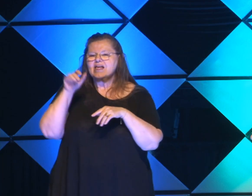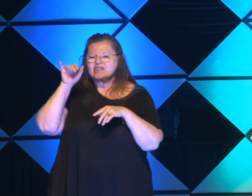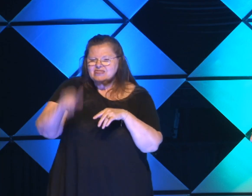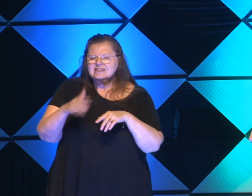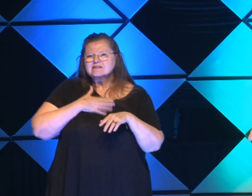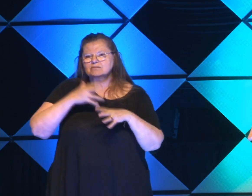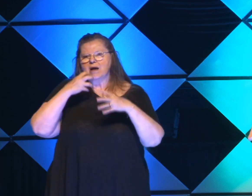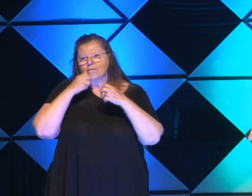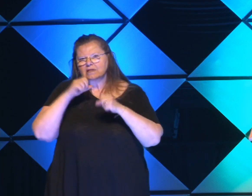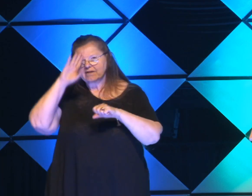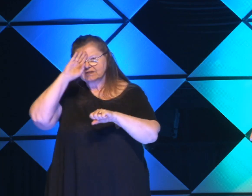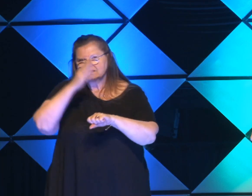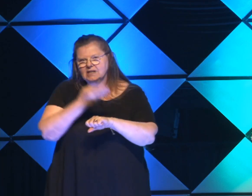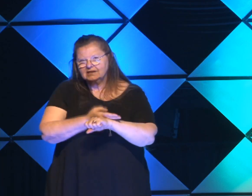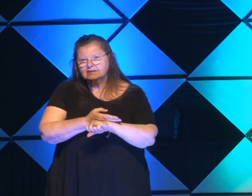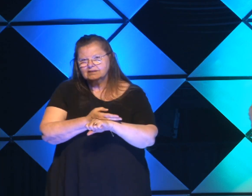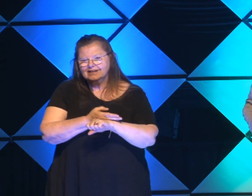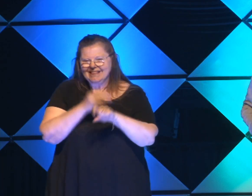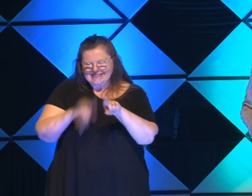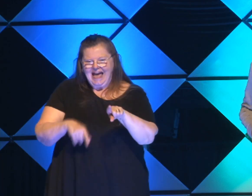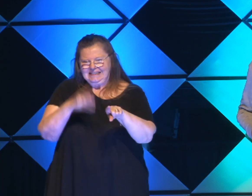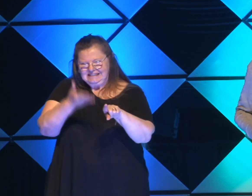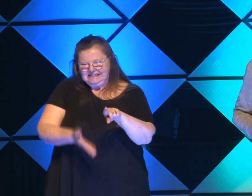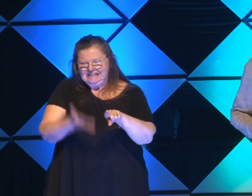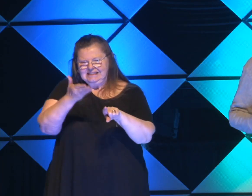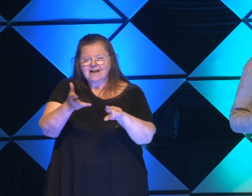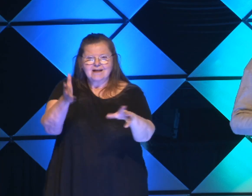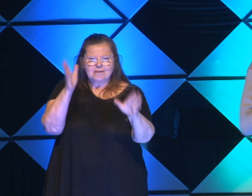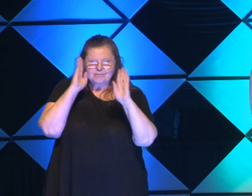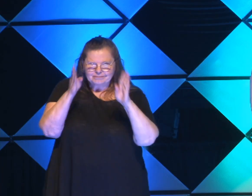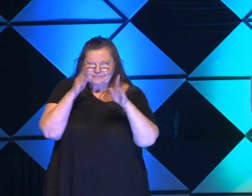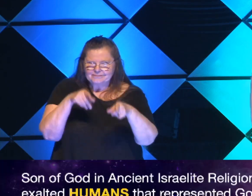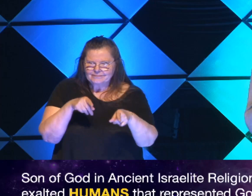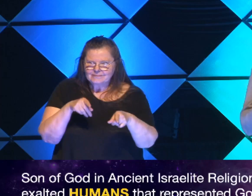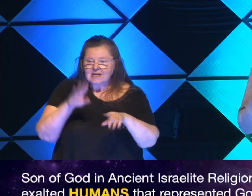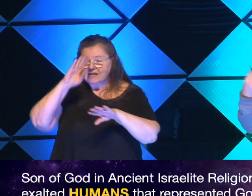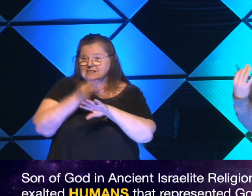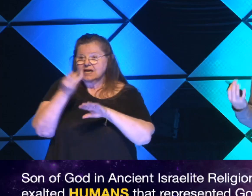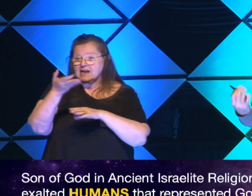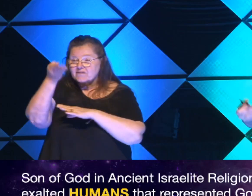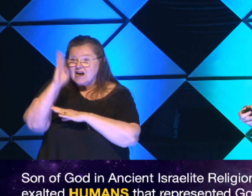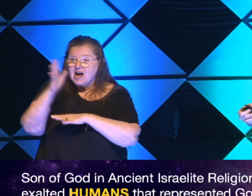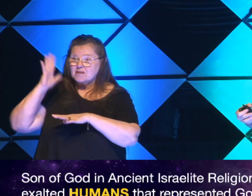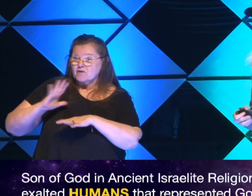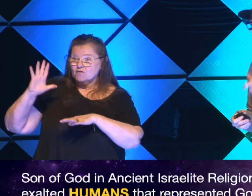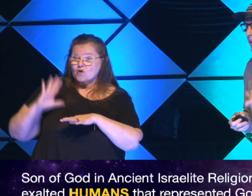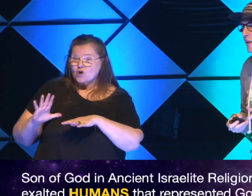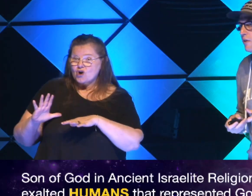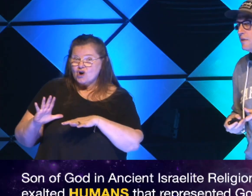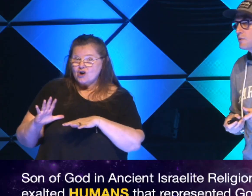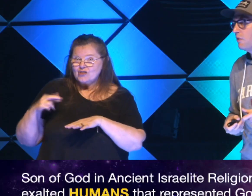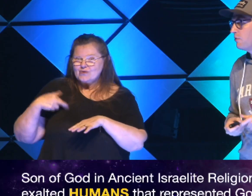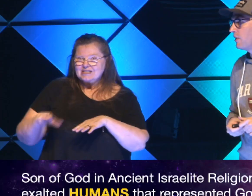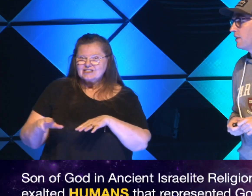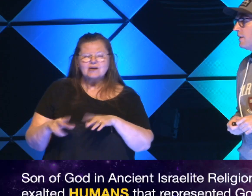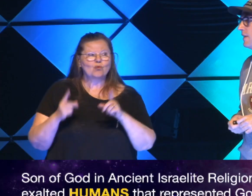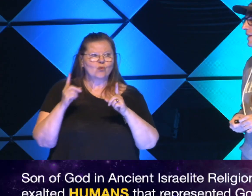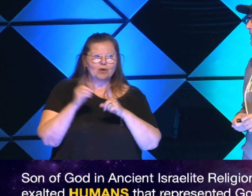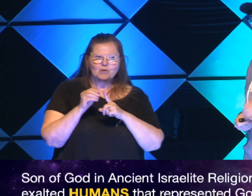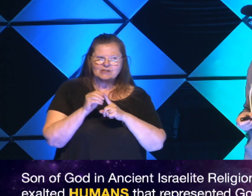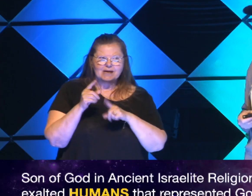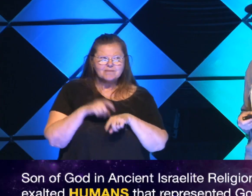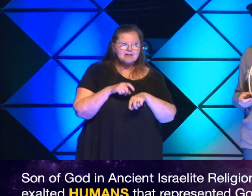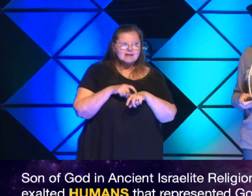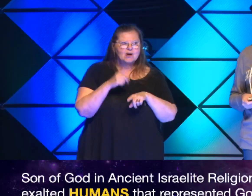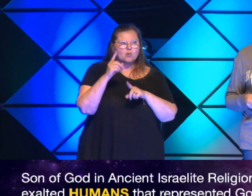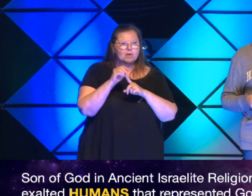beloved Son. This is him. Listen. Now, Son of God in ancient Israelite religion. There you go. There's one for you. I